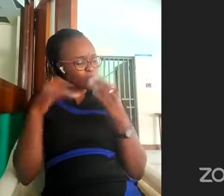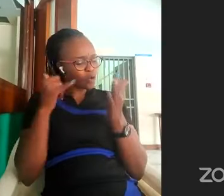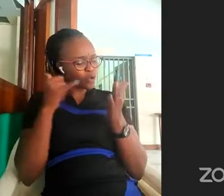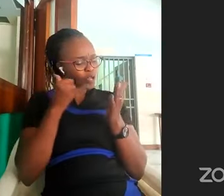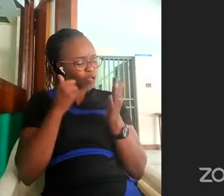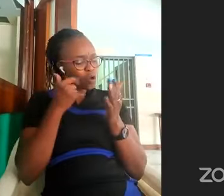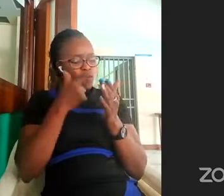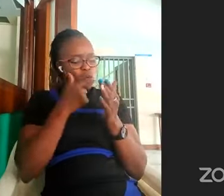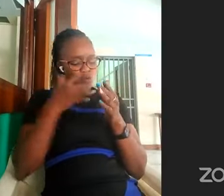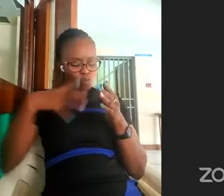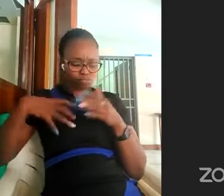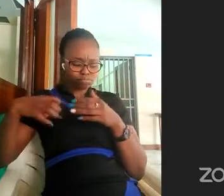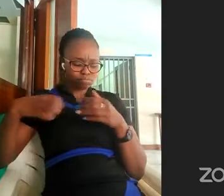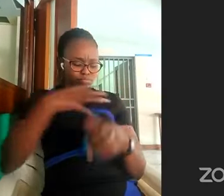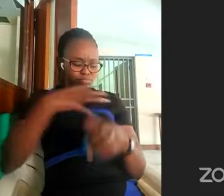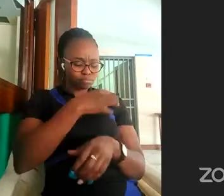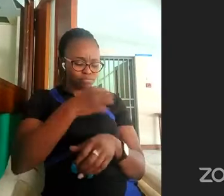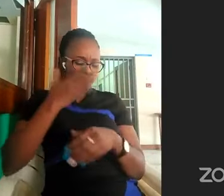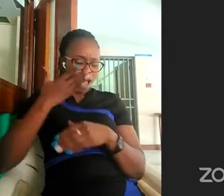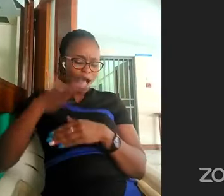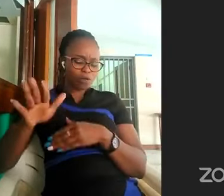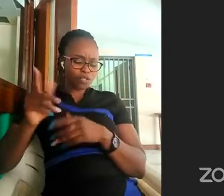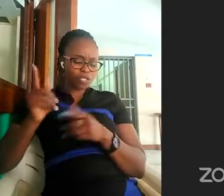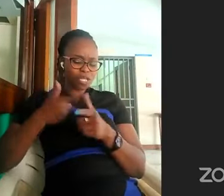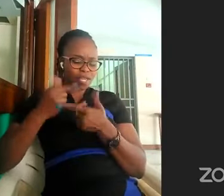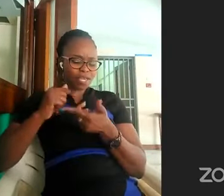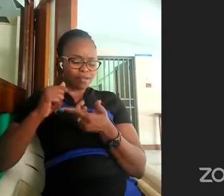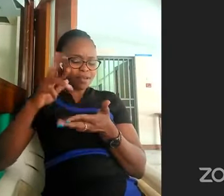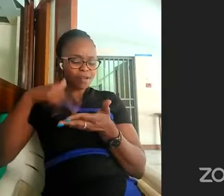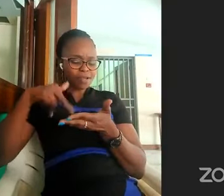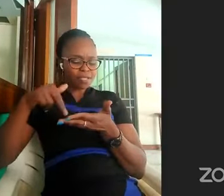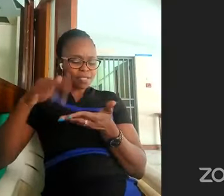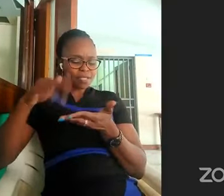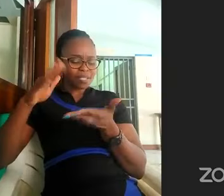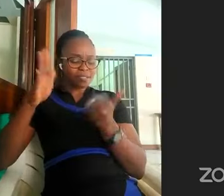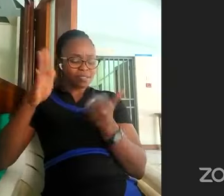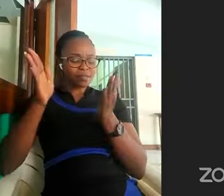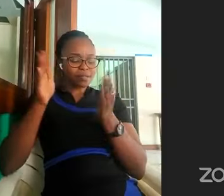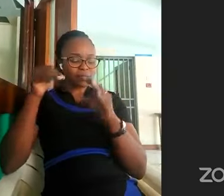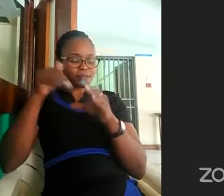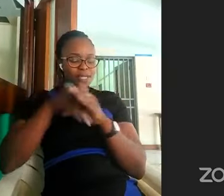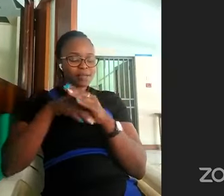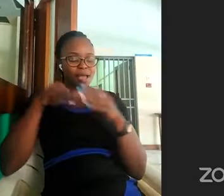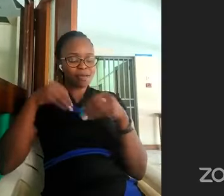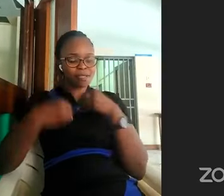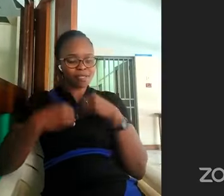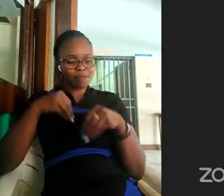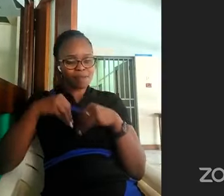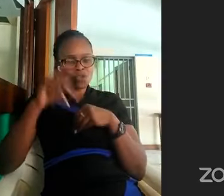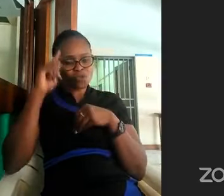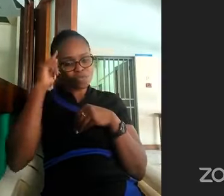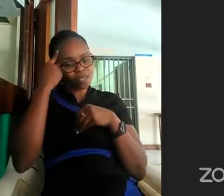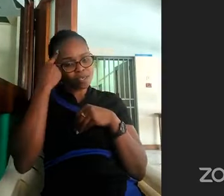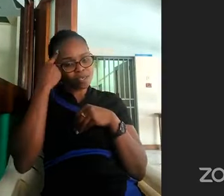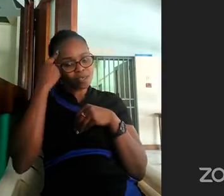also, registering as a person with disability, recognize it? But I think it can be something that we can also debate on, maybe